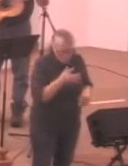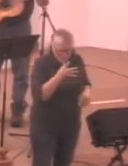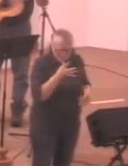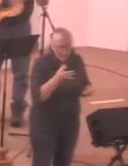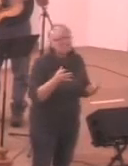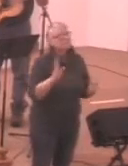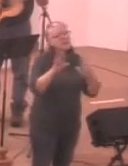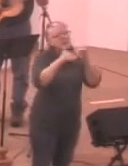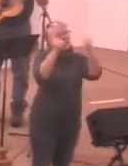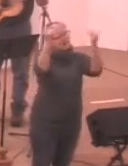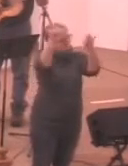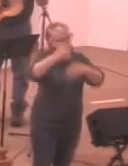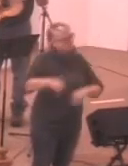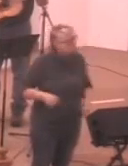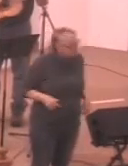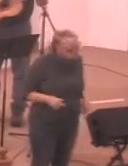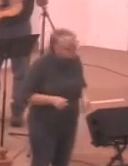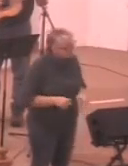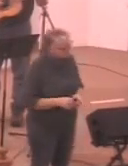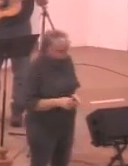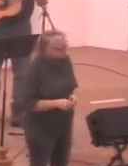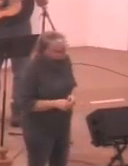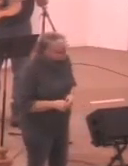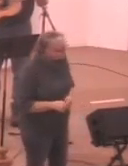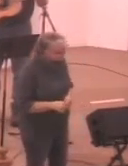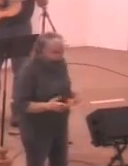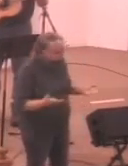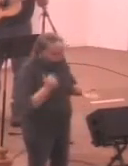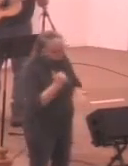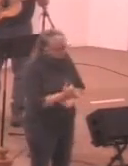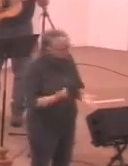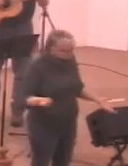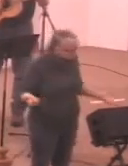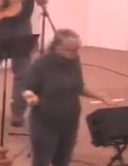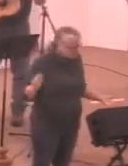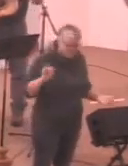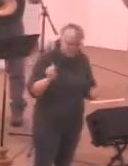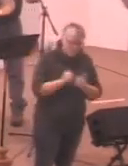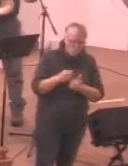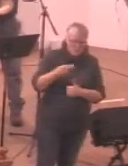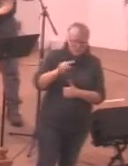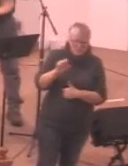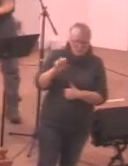to Tanya, but she's not there yet. But we're on the way. Amen.